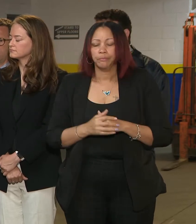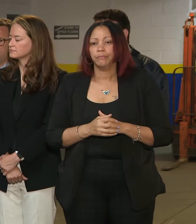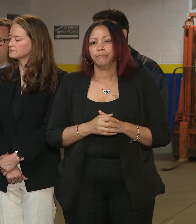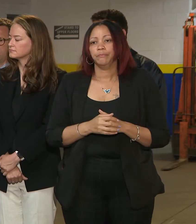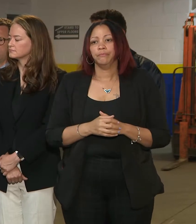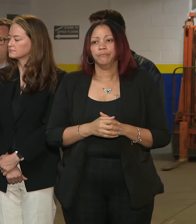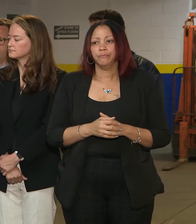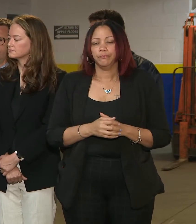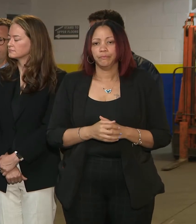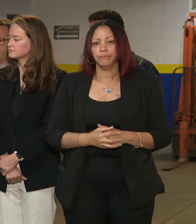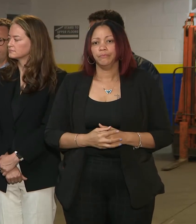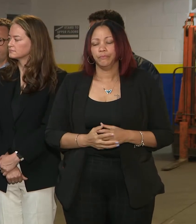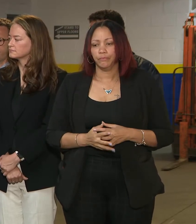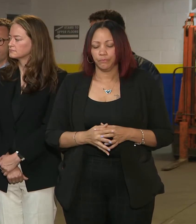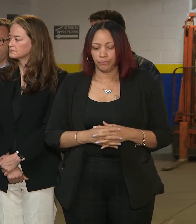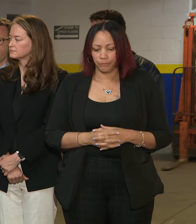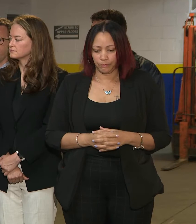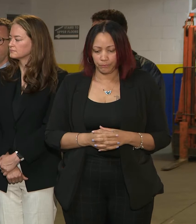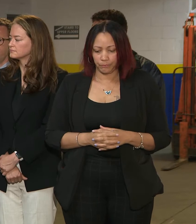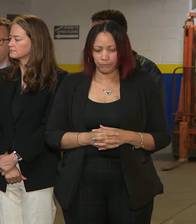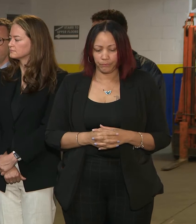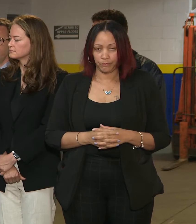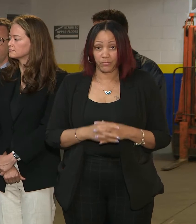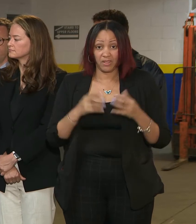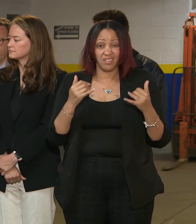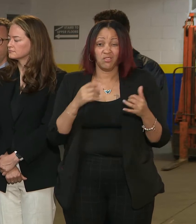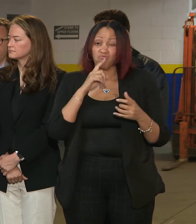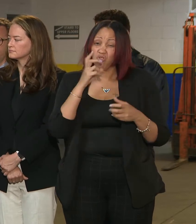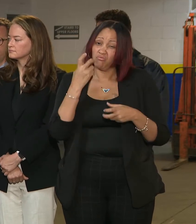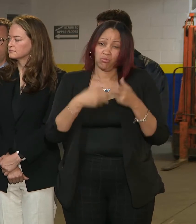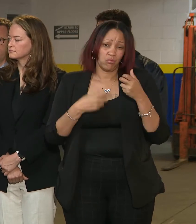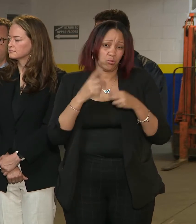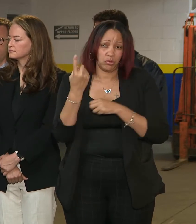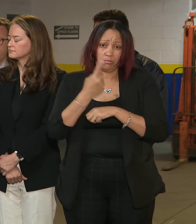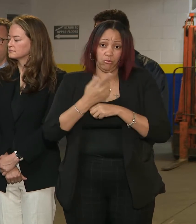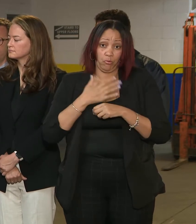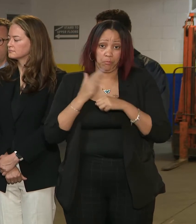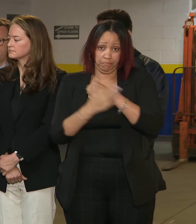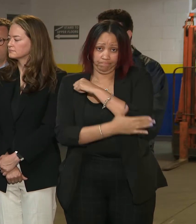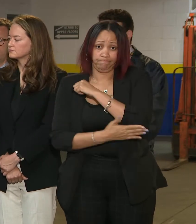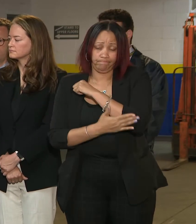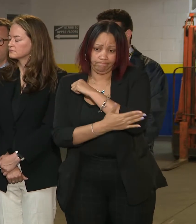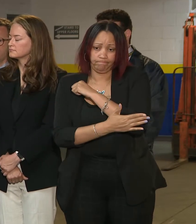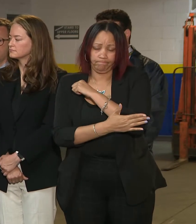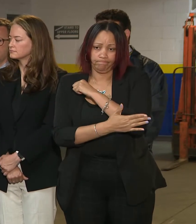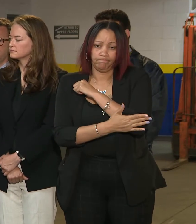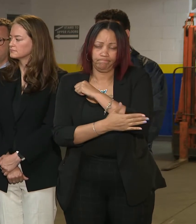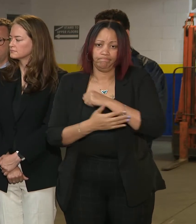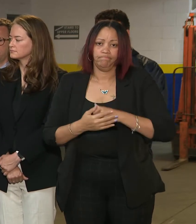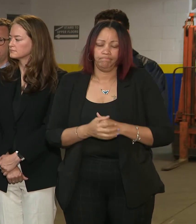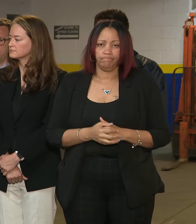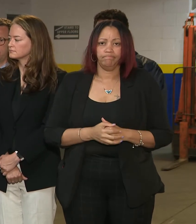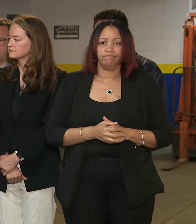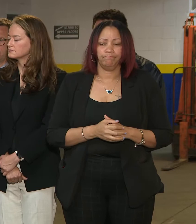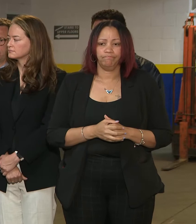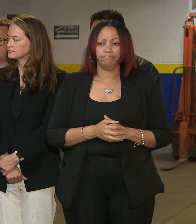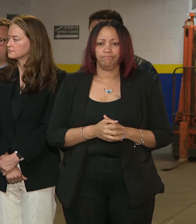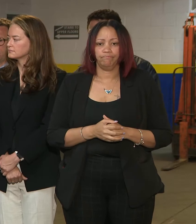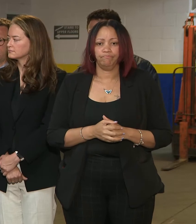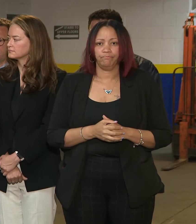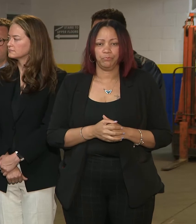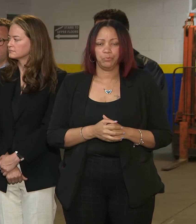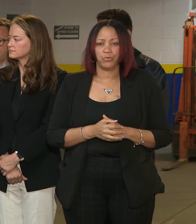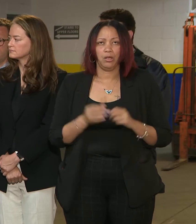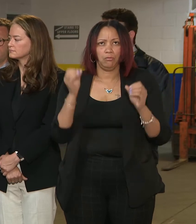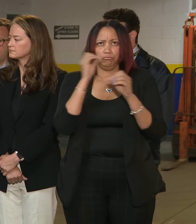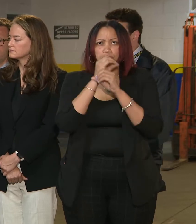these very difficult days for my country gives a very clear